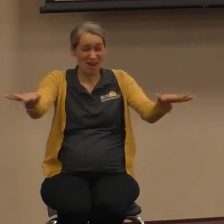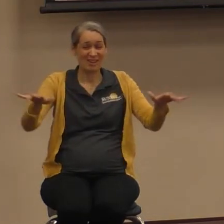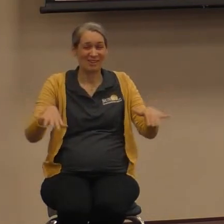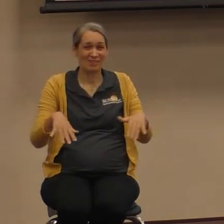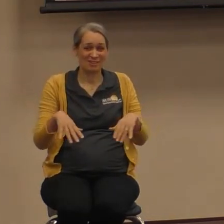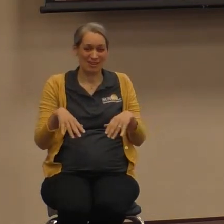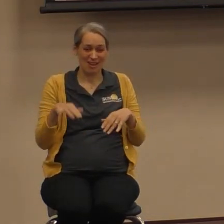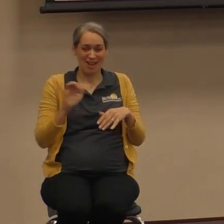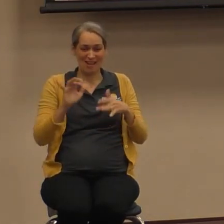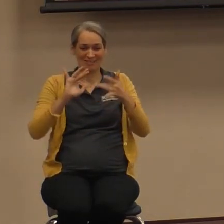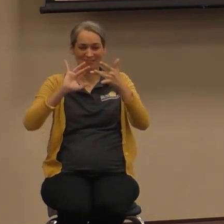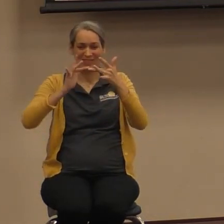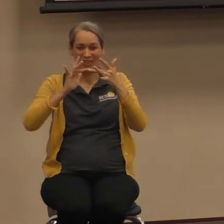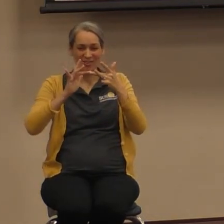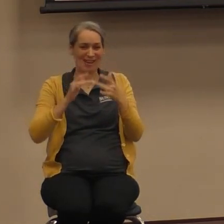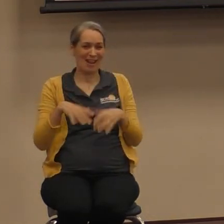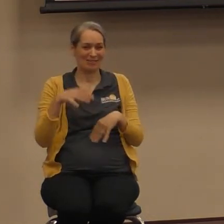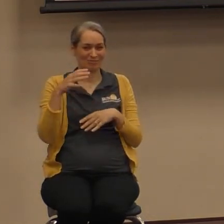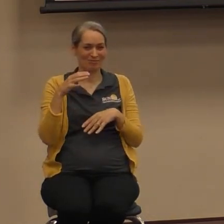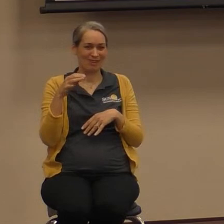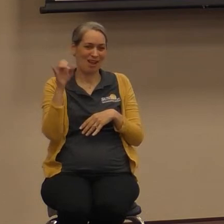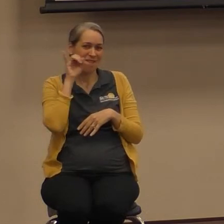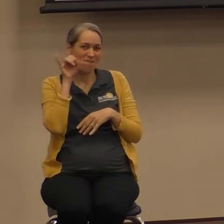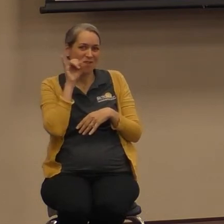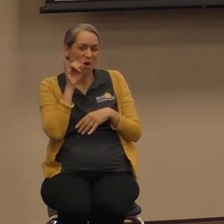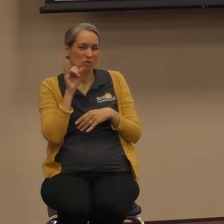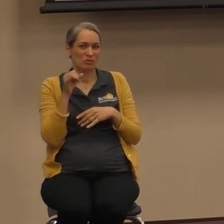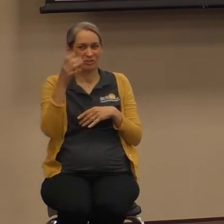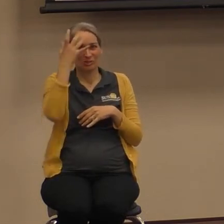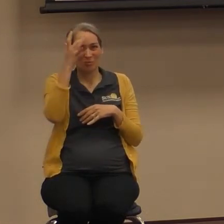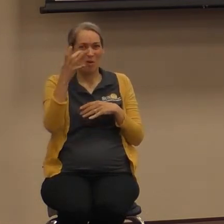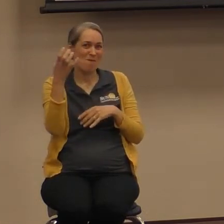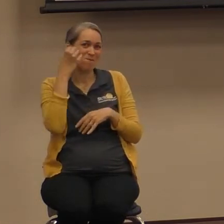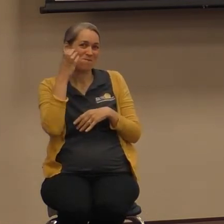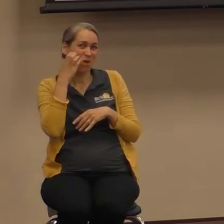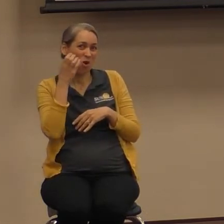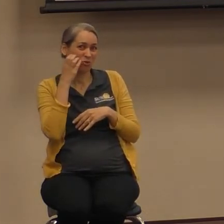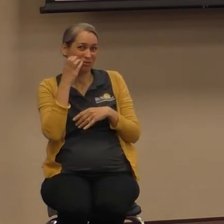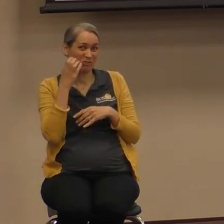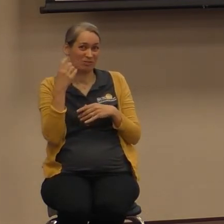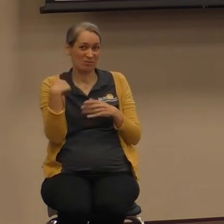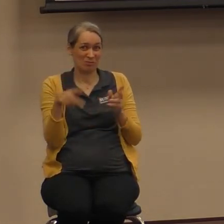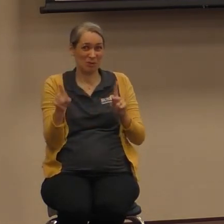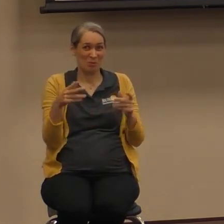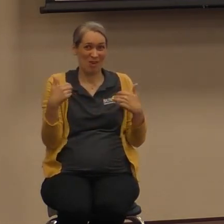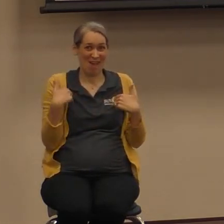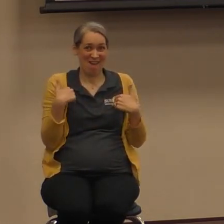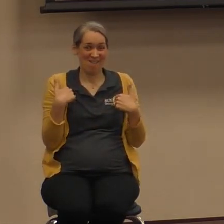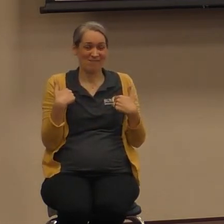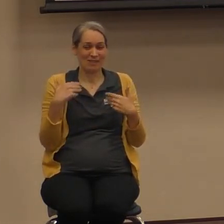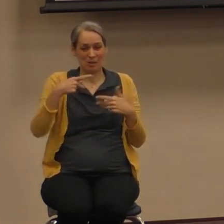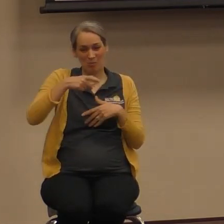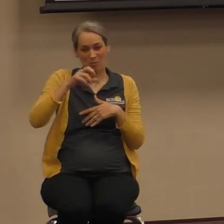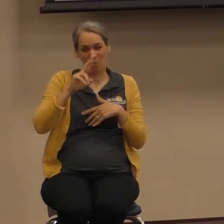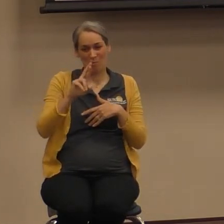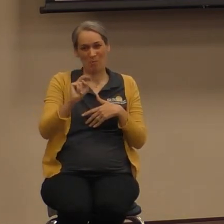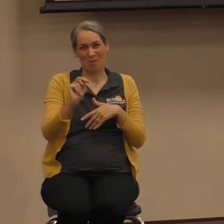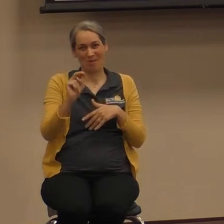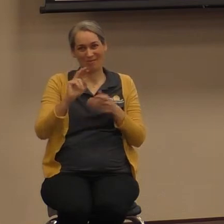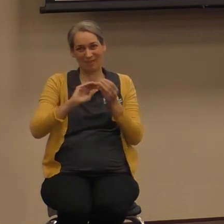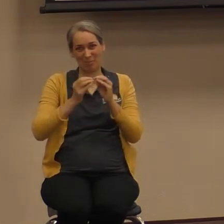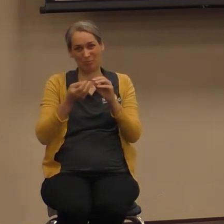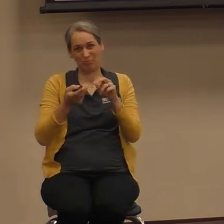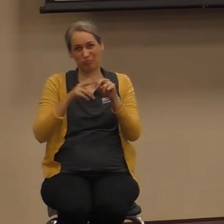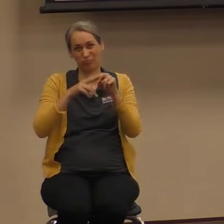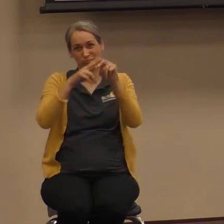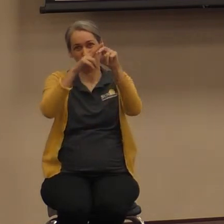internet, with the rise of smartphones and everything else, this has been rapidly growing. Okay, we're going to get into some stats. We have to understand the problem.